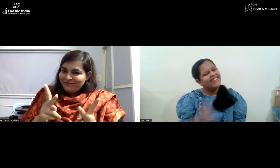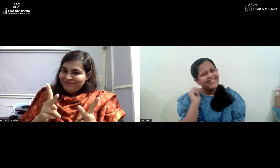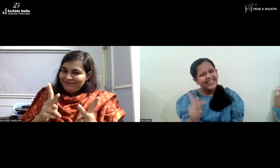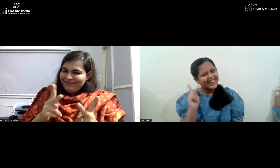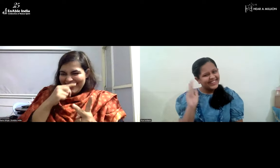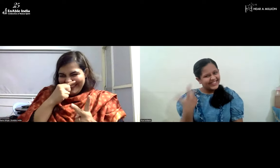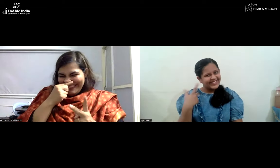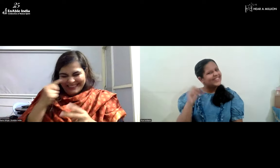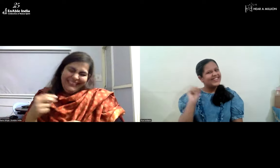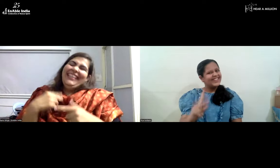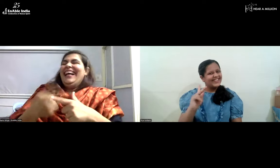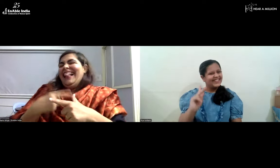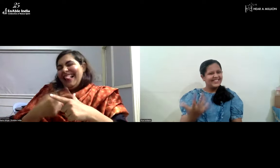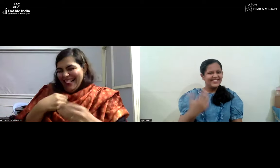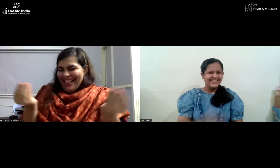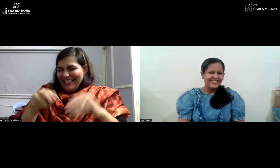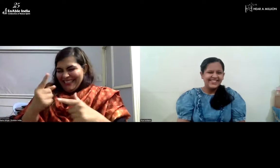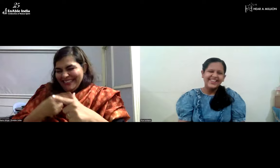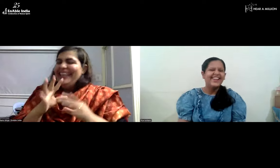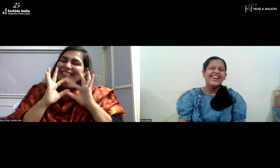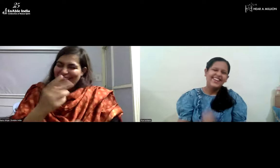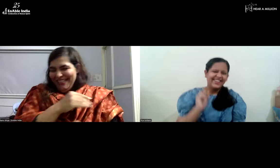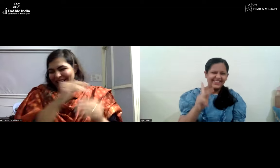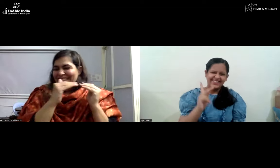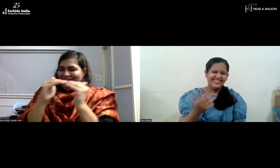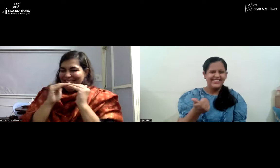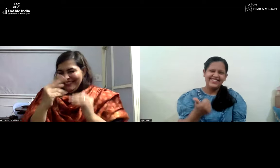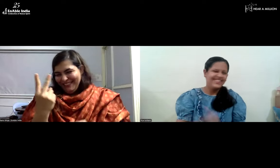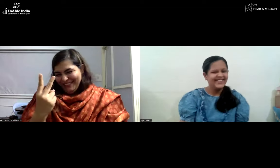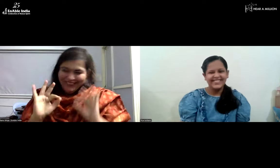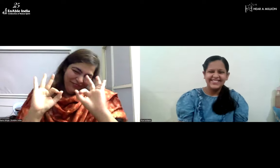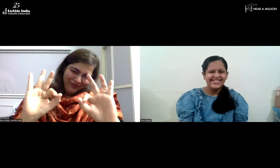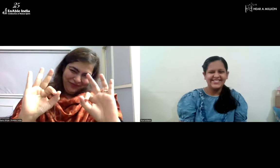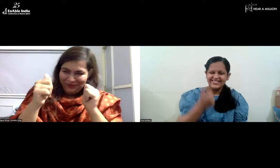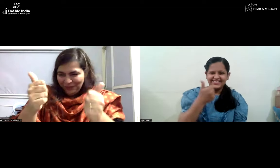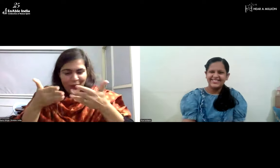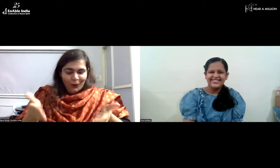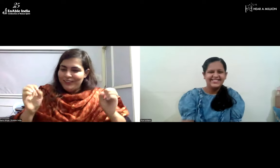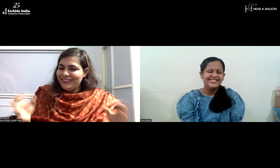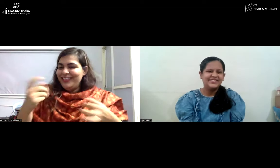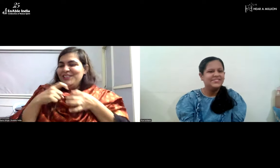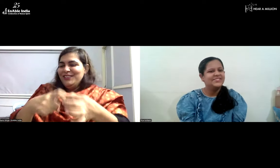and one is small, cute puppy. The Ah, black cute one. one. Okay. So,